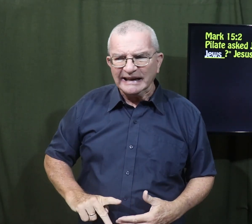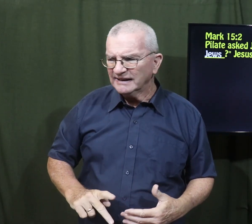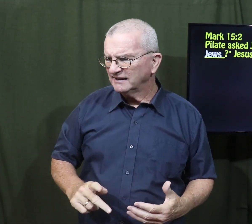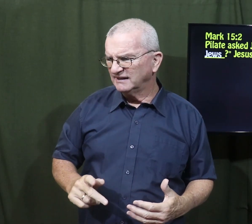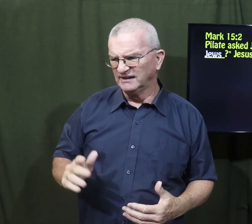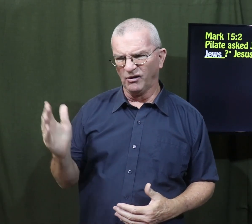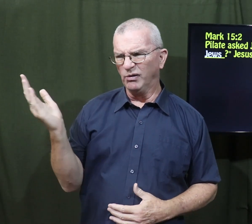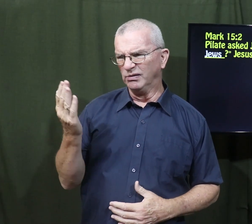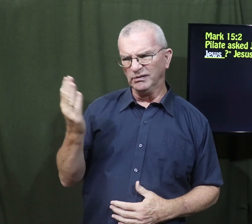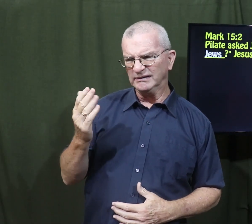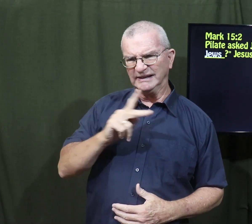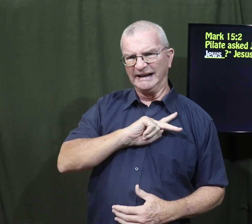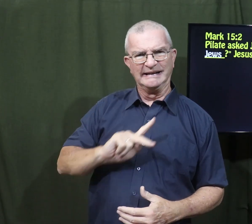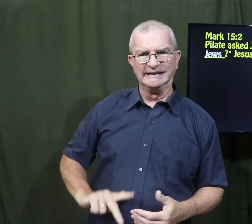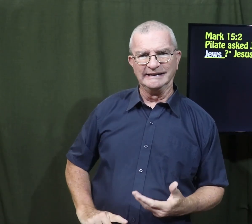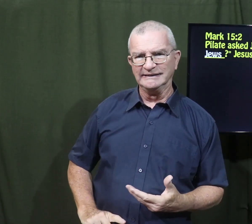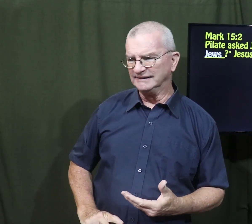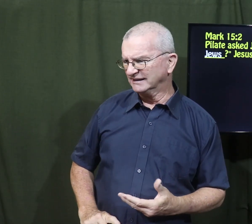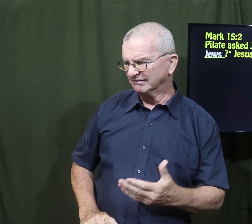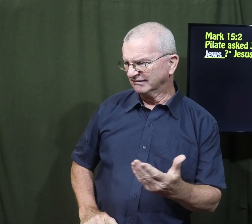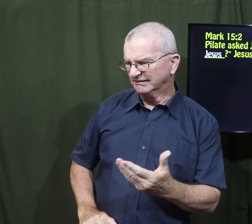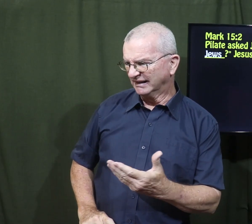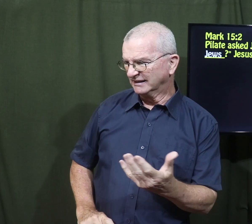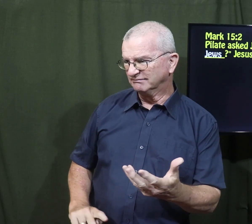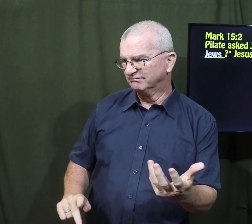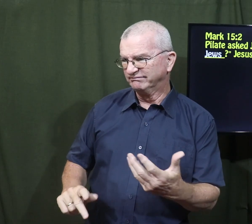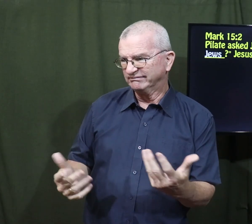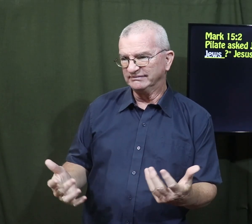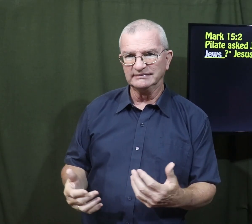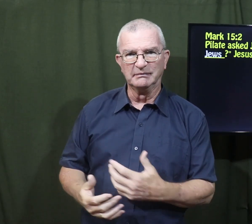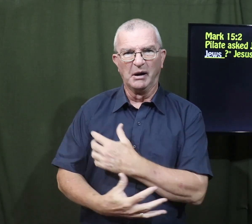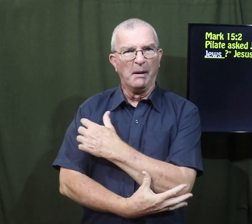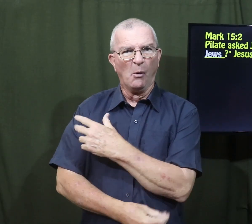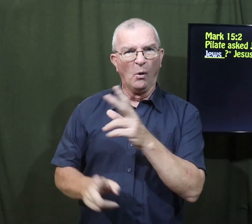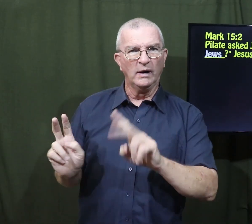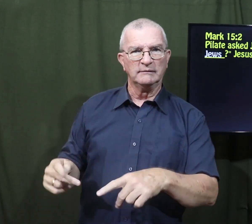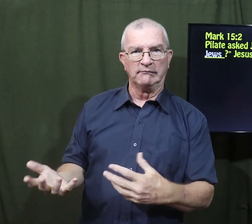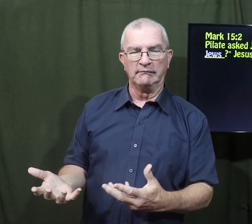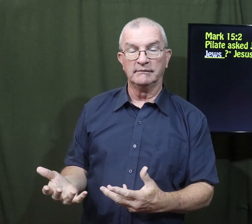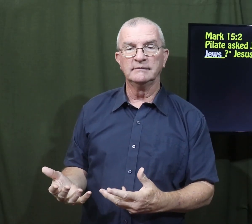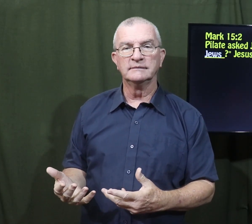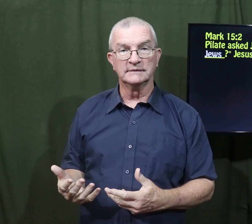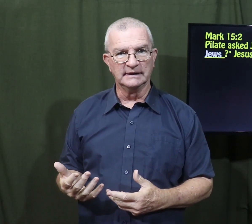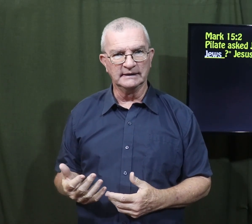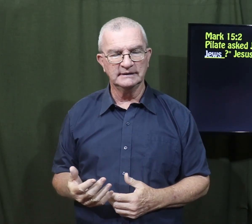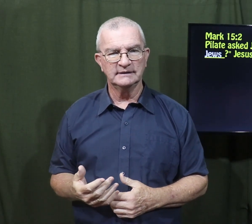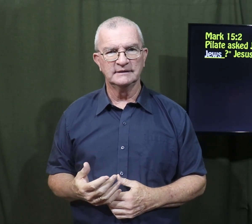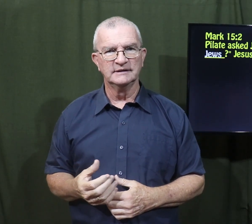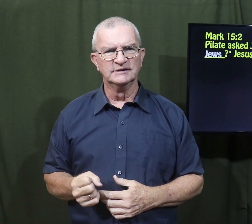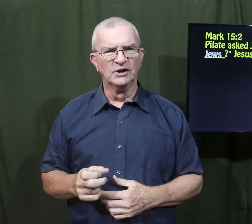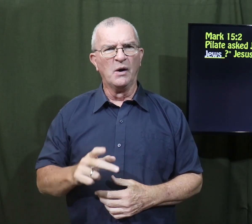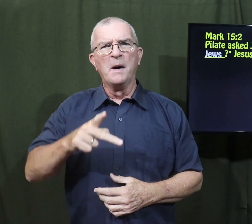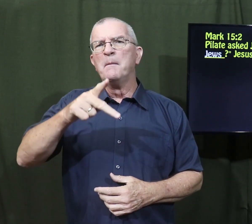is thinking a new king. He doesn't look like a king. Looks like a poor person.